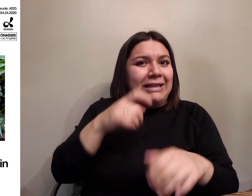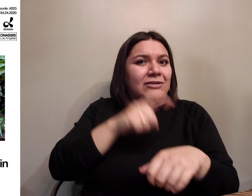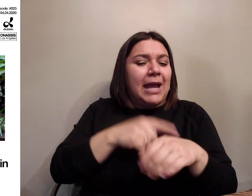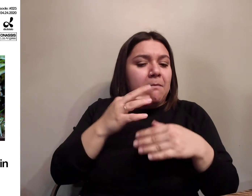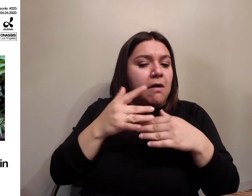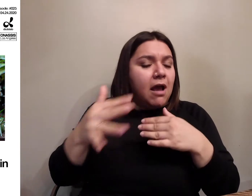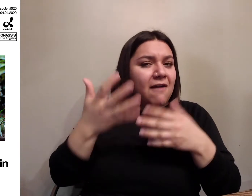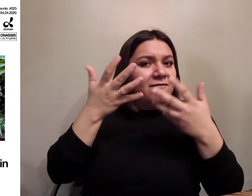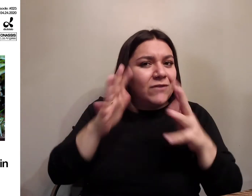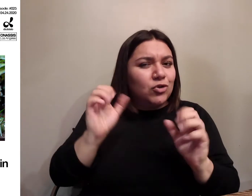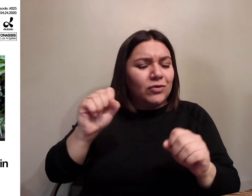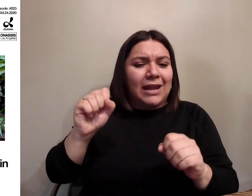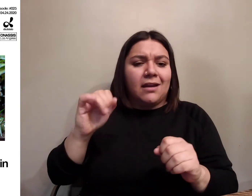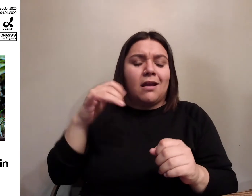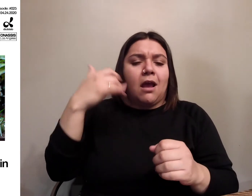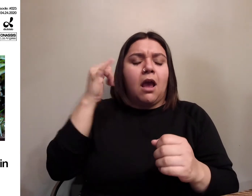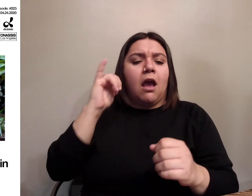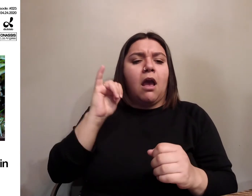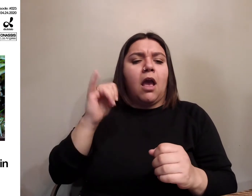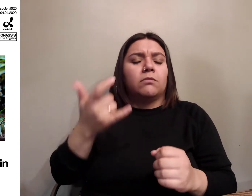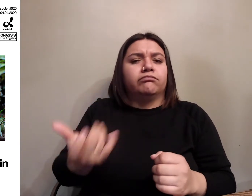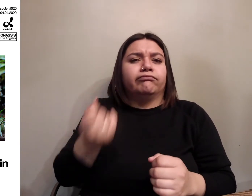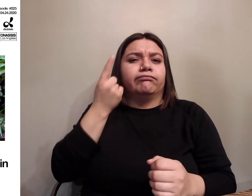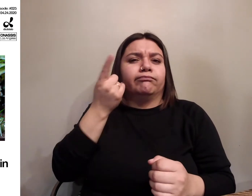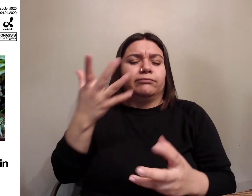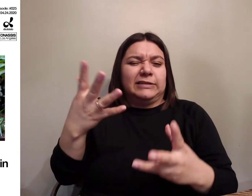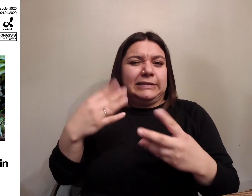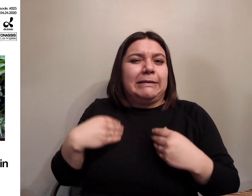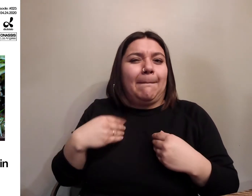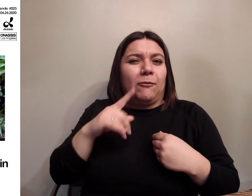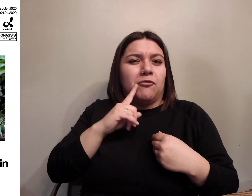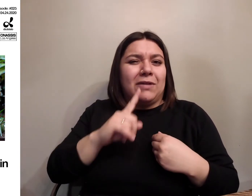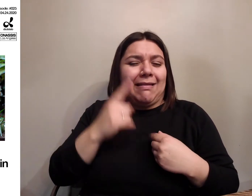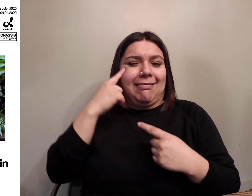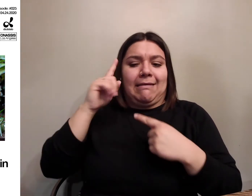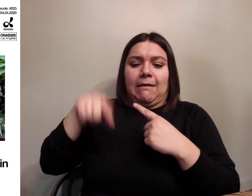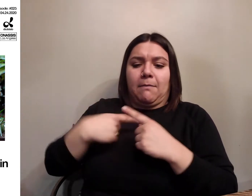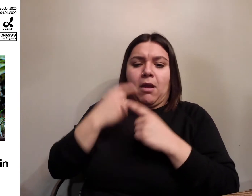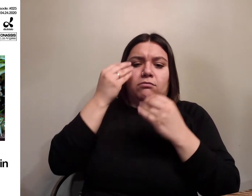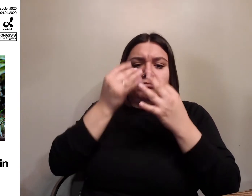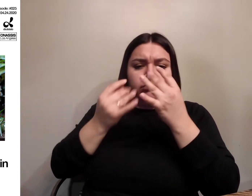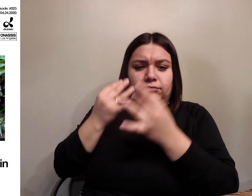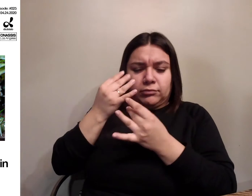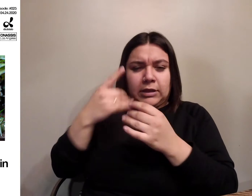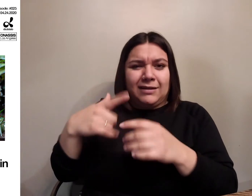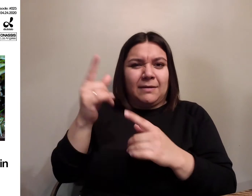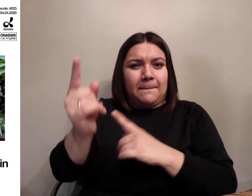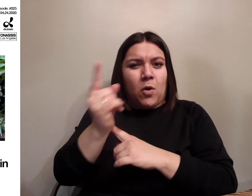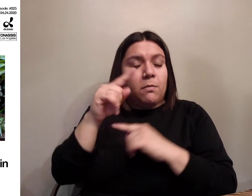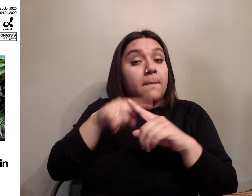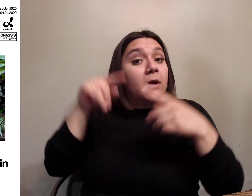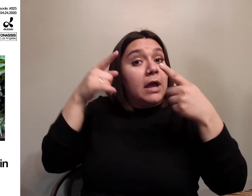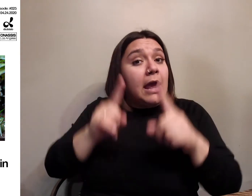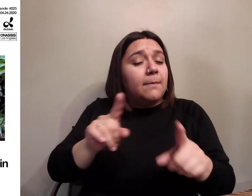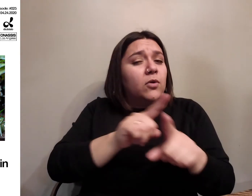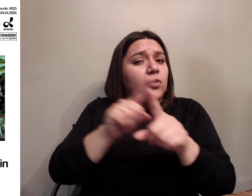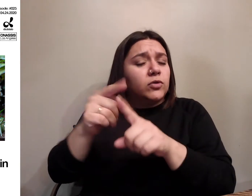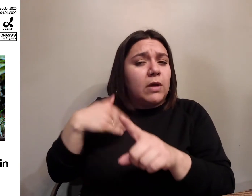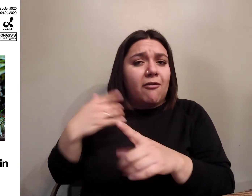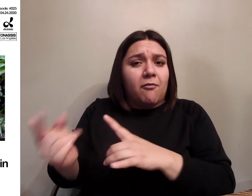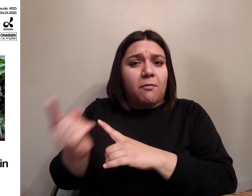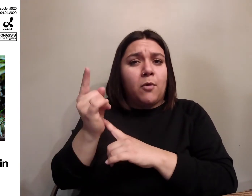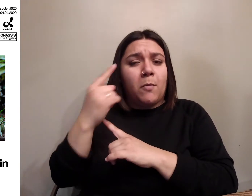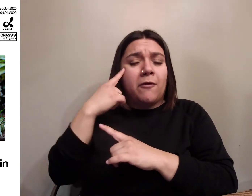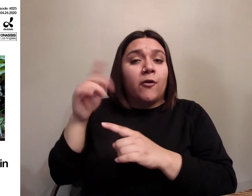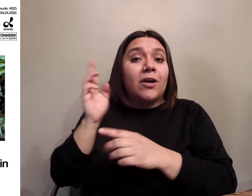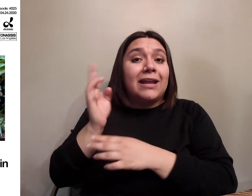the moment, you need some time to pass, to digest, swallow. I fully understand that. But on the other hand,